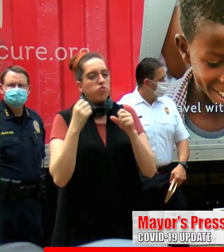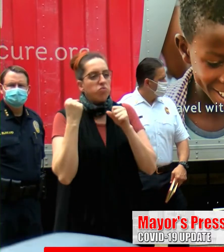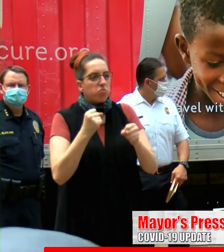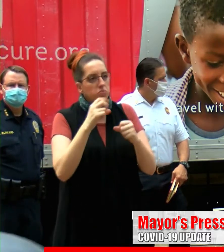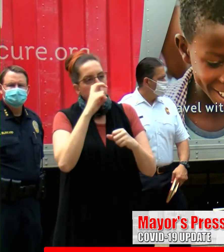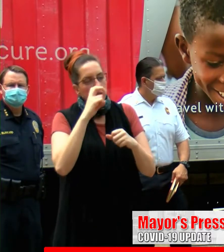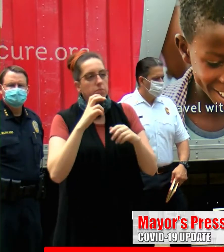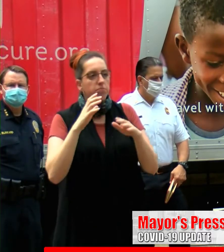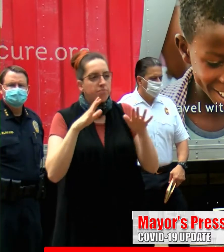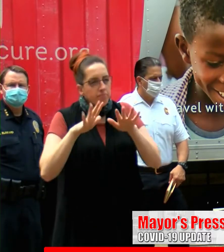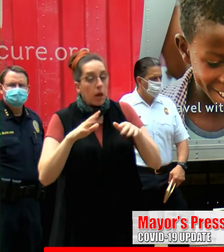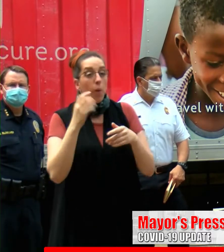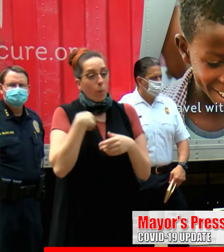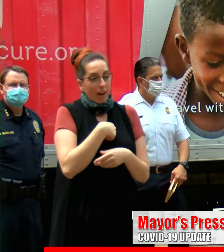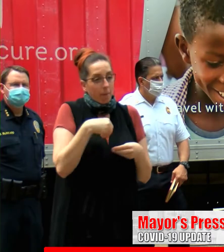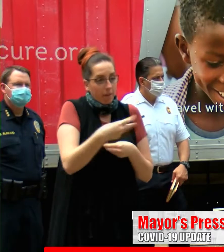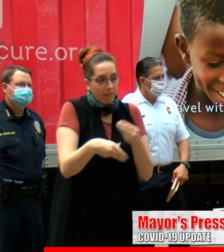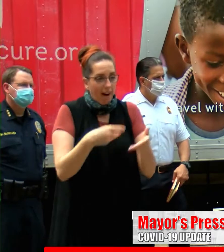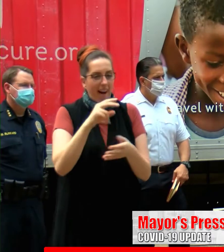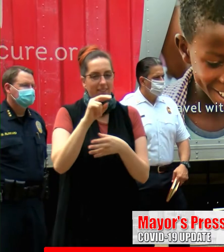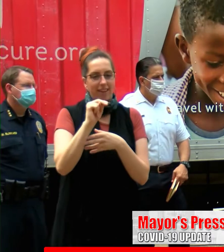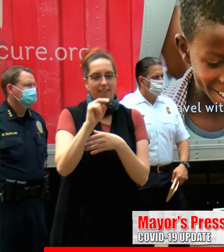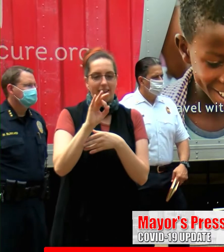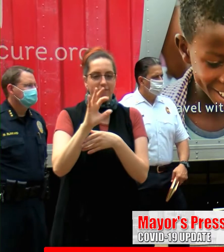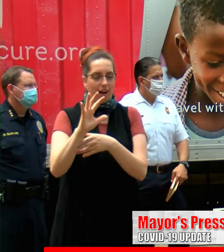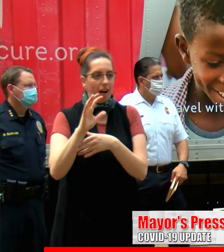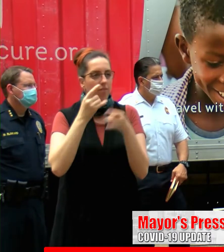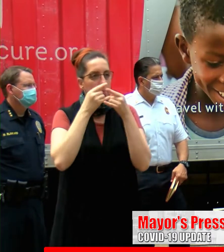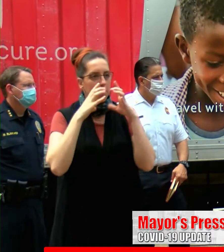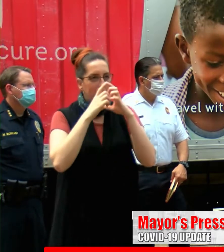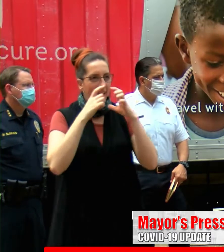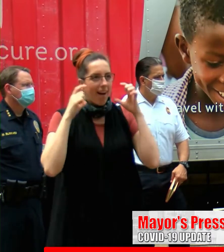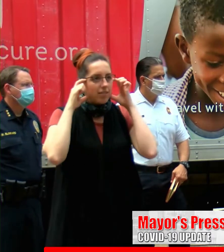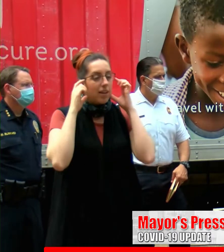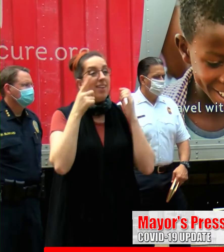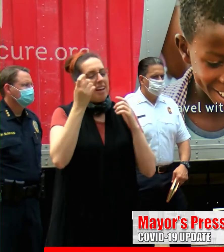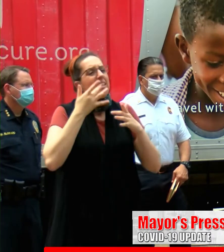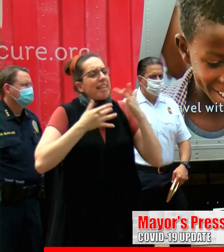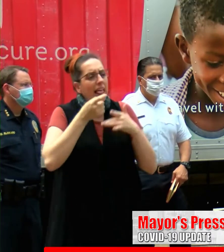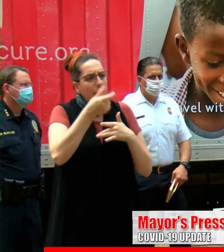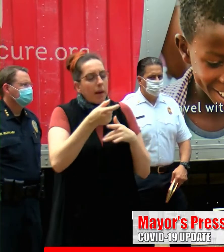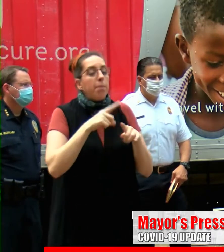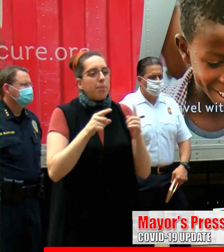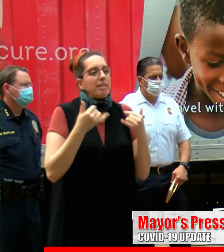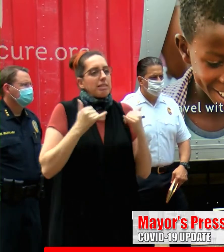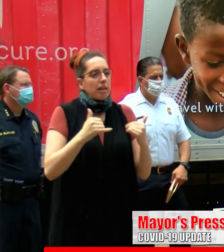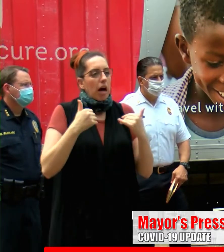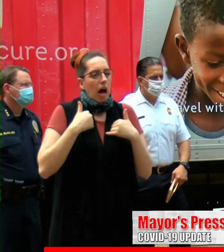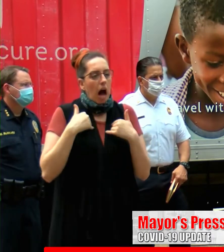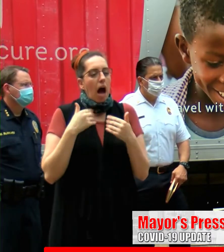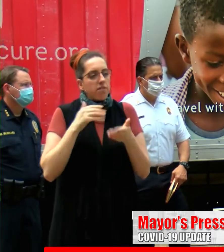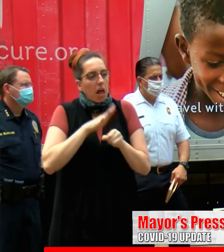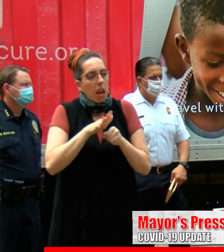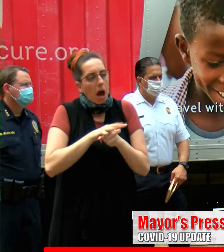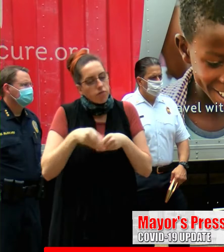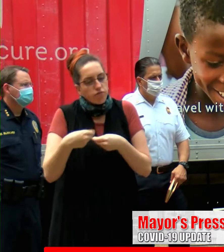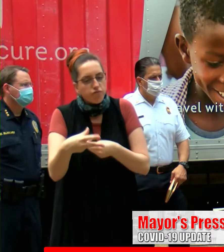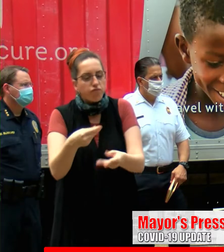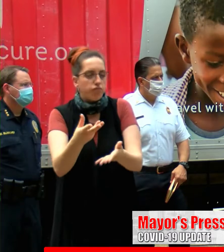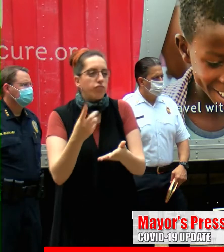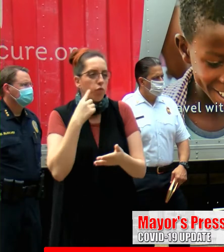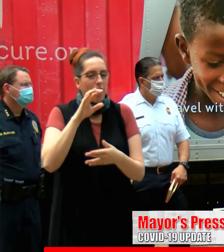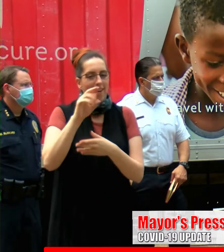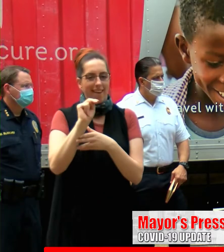respiratory masks, but if you see the notation, it's shortage, but they have a path to fill for N95